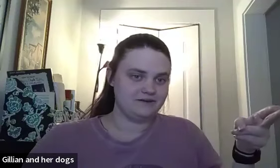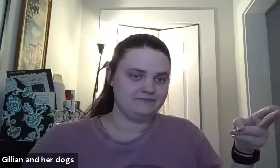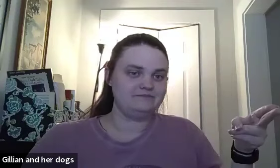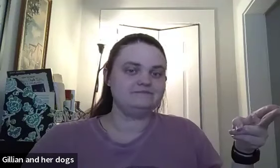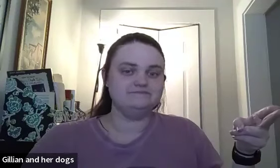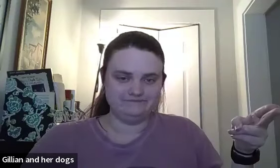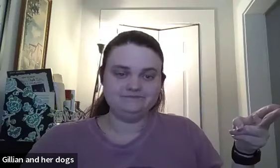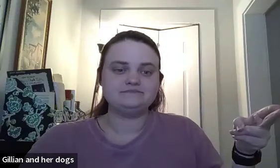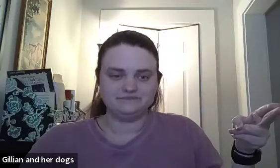hearing.